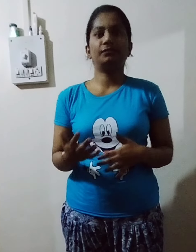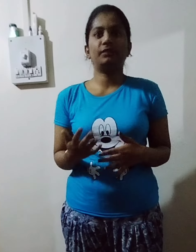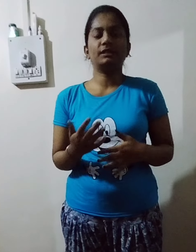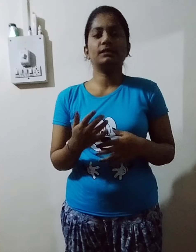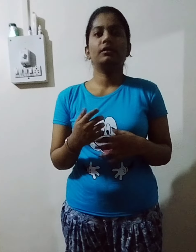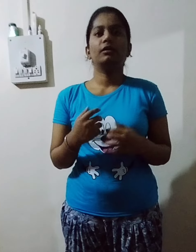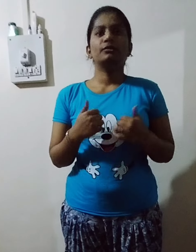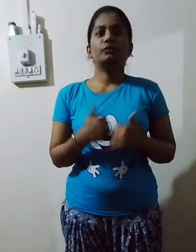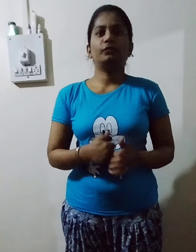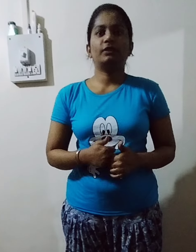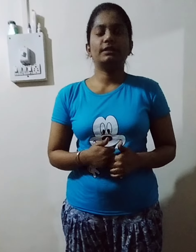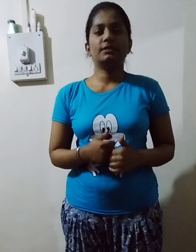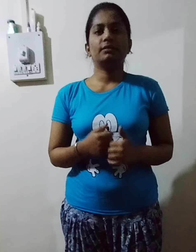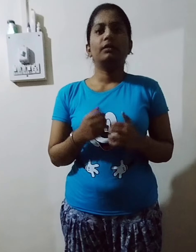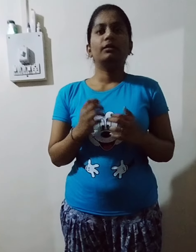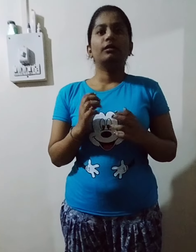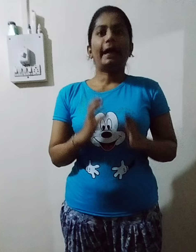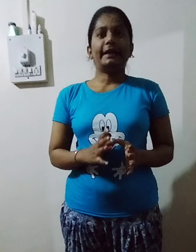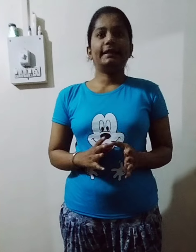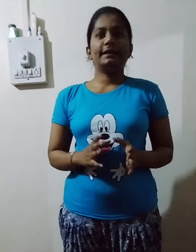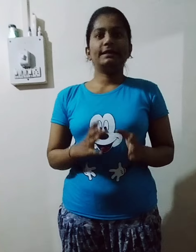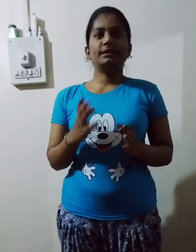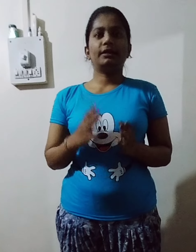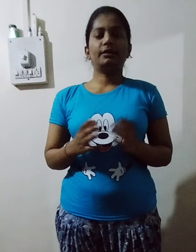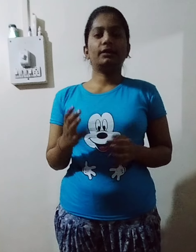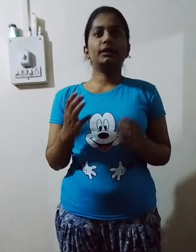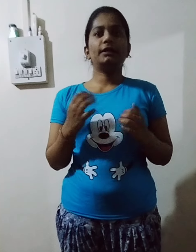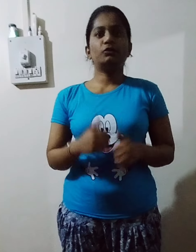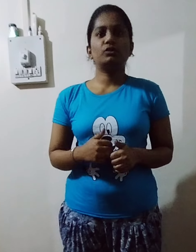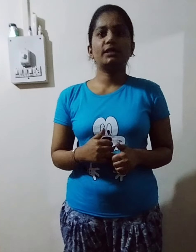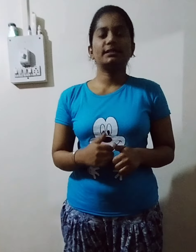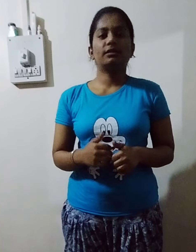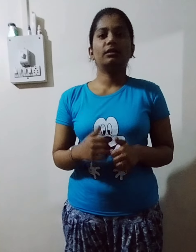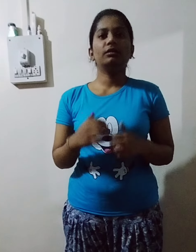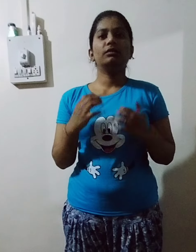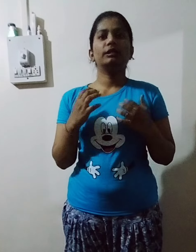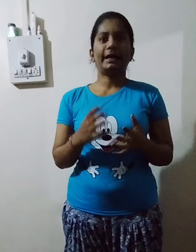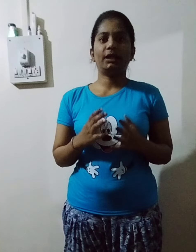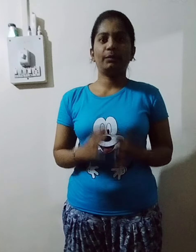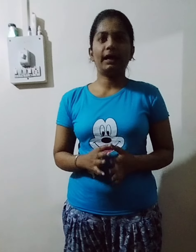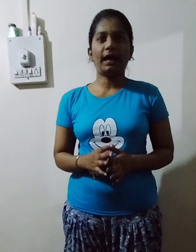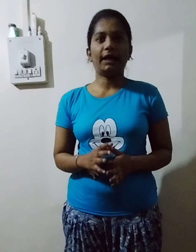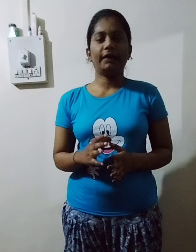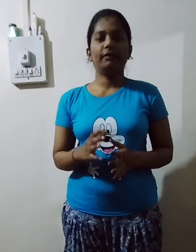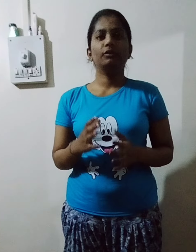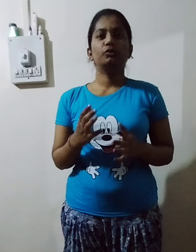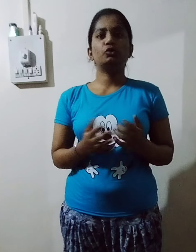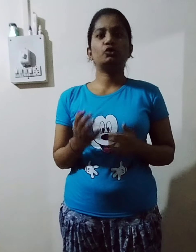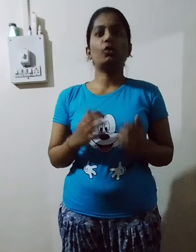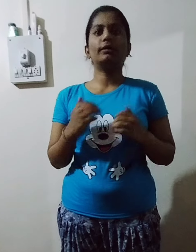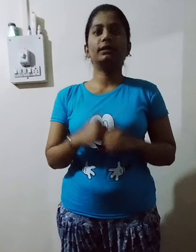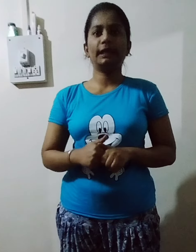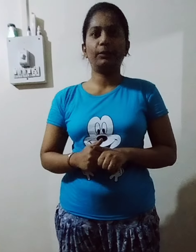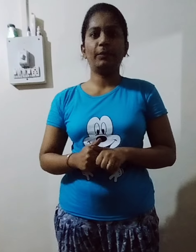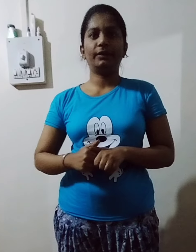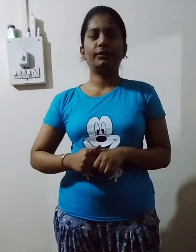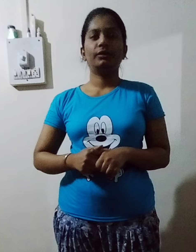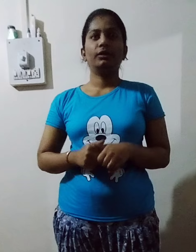difference. So first, array list internally uses a dynamic array to store the element.